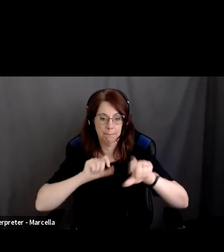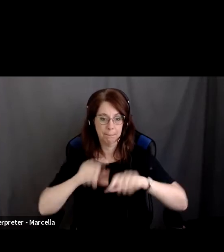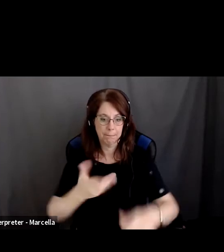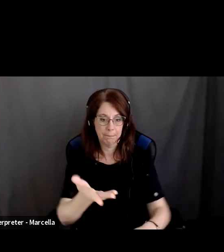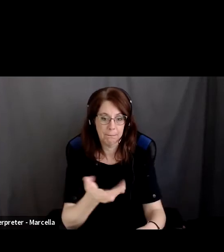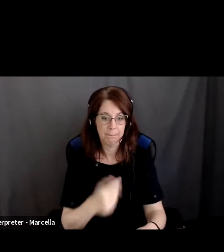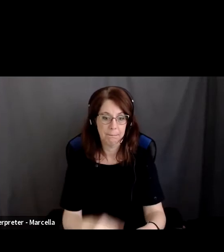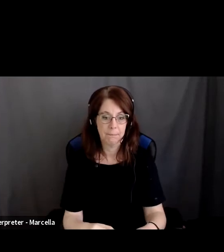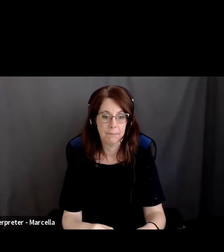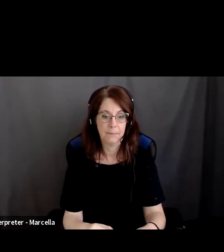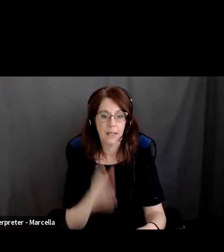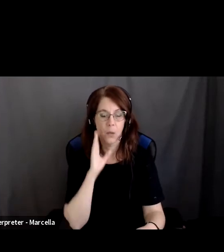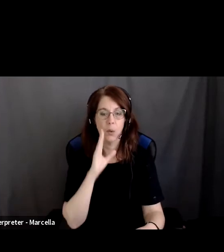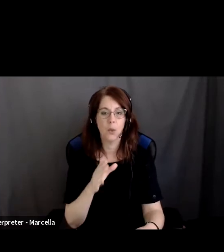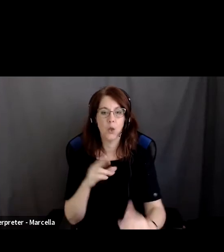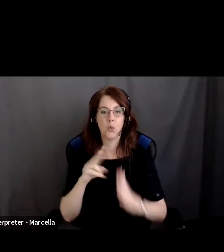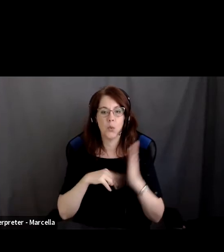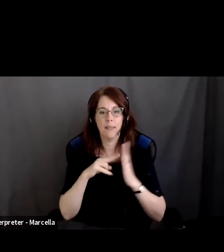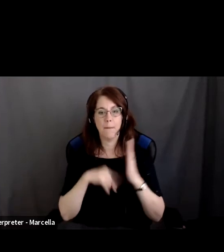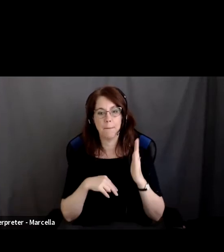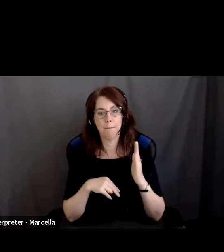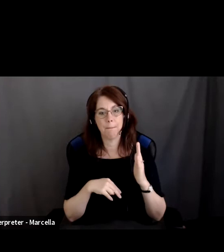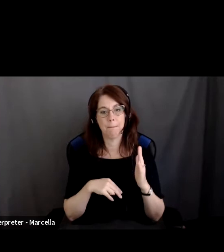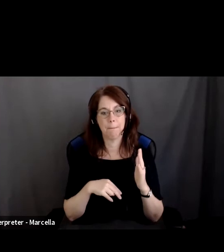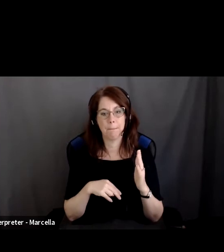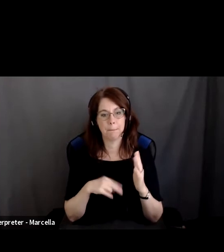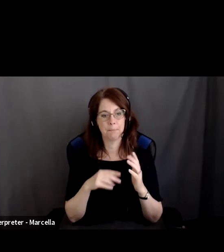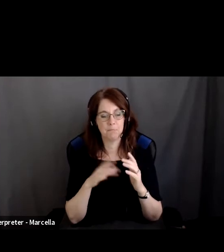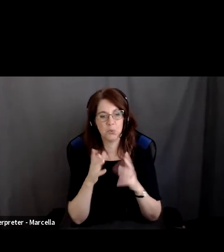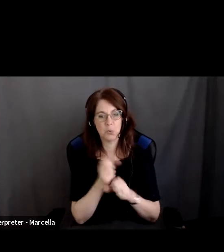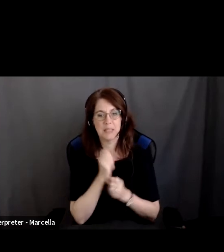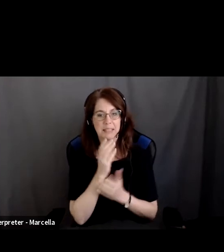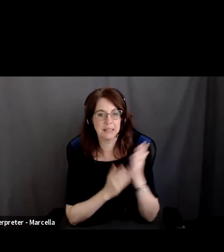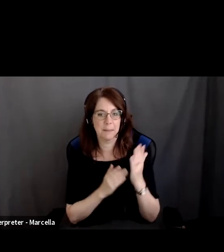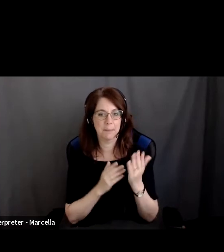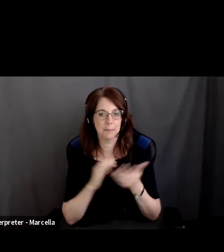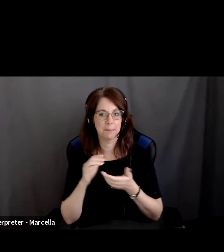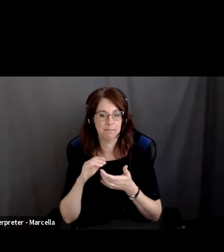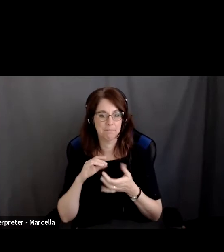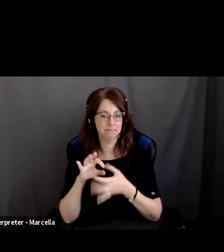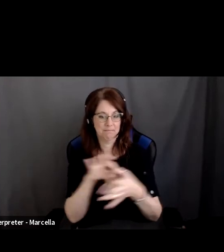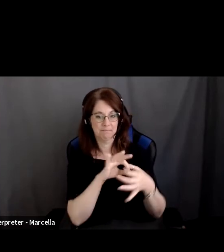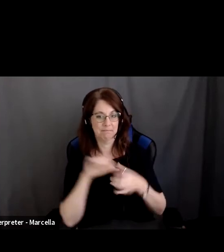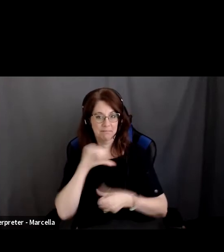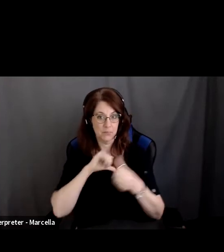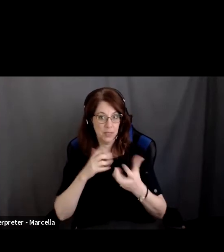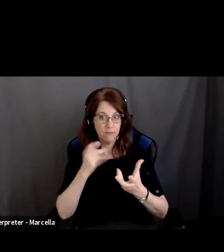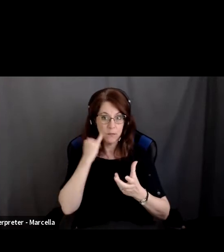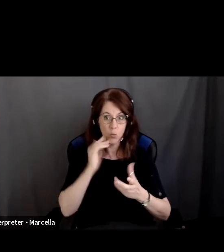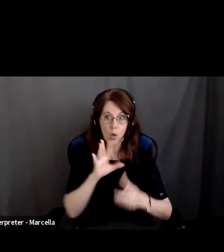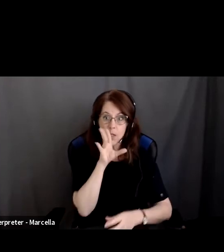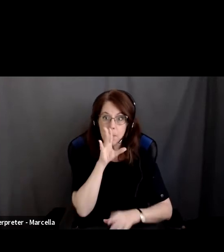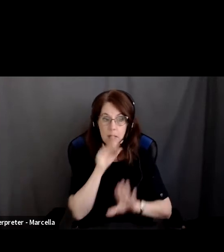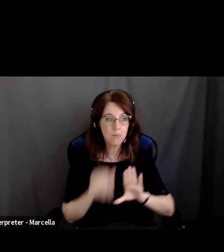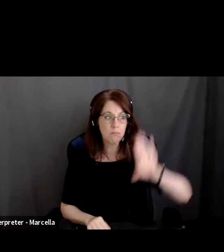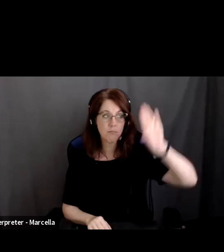then we'll kind of read them out to get a little bit of engagement. If folks want to speak too, I think that